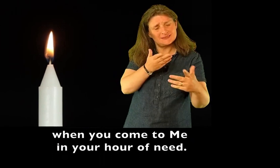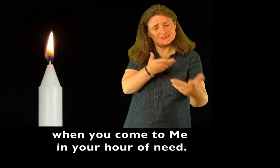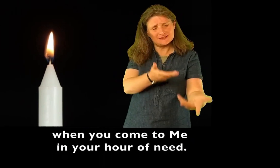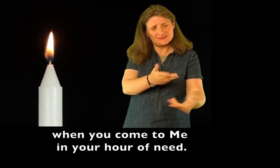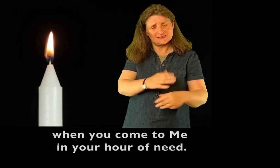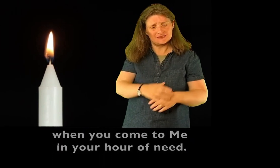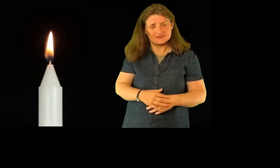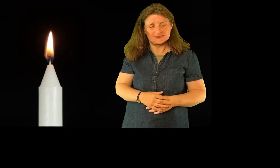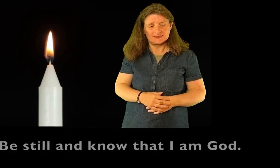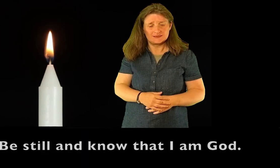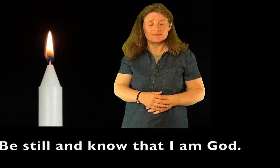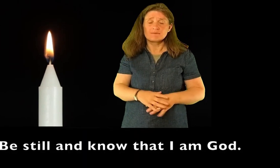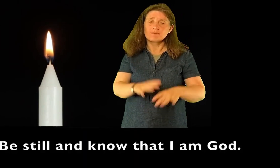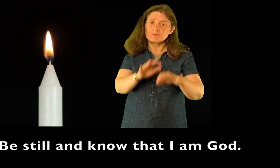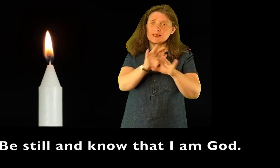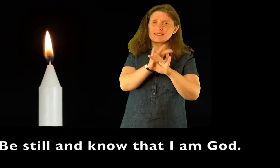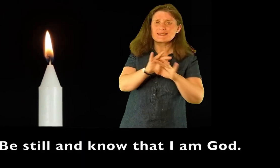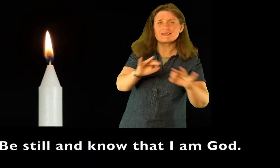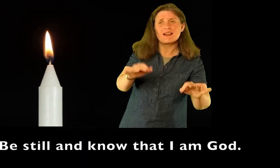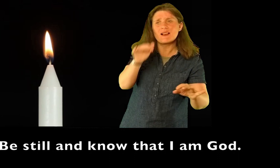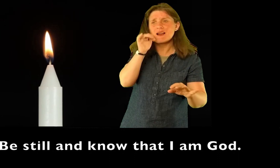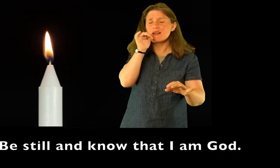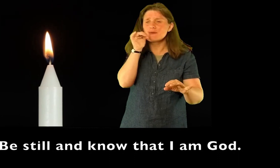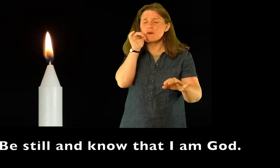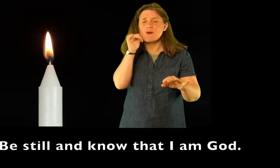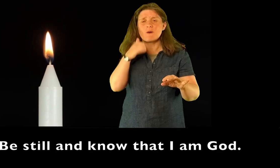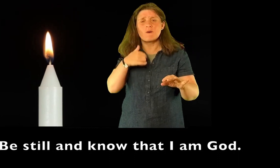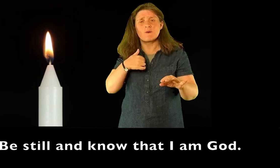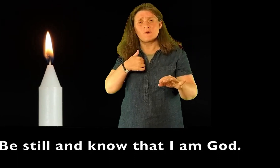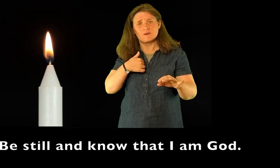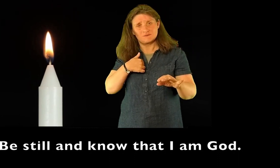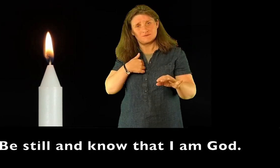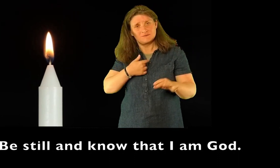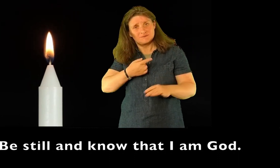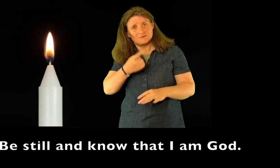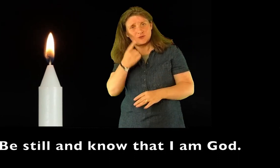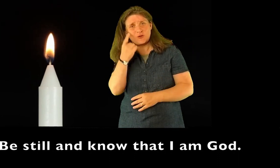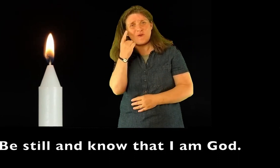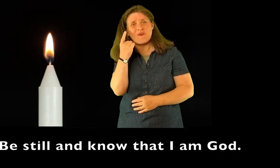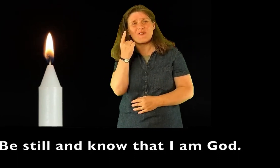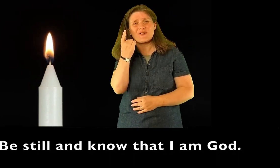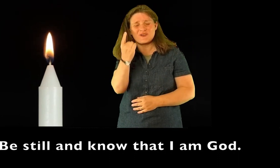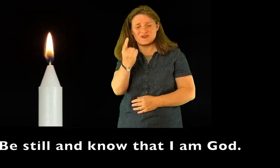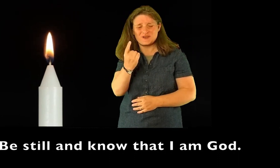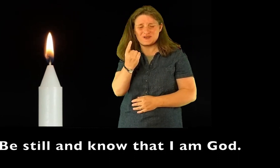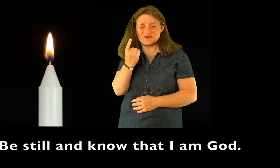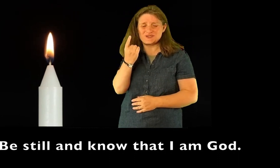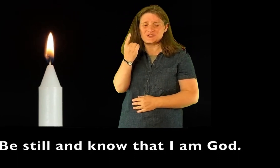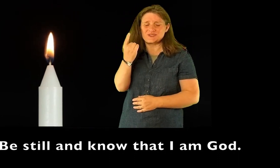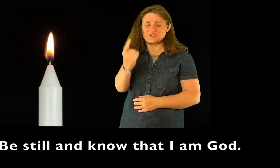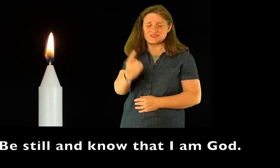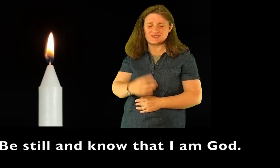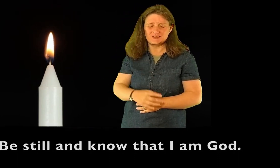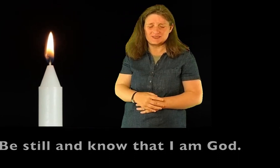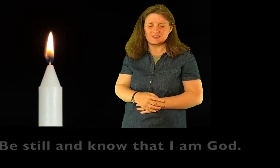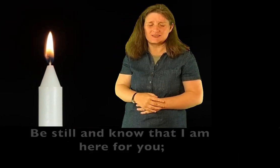Be still and know that I am here for you.